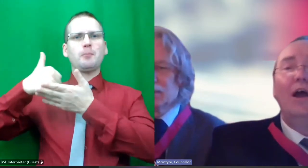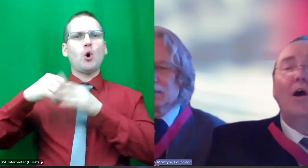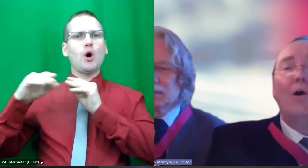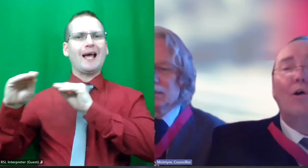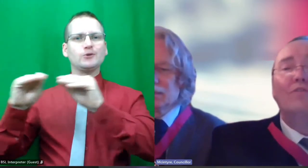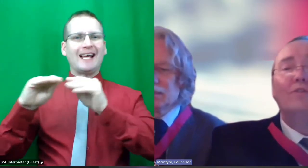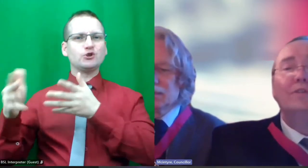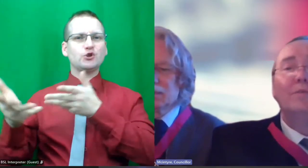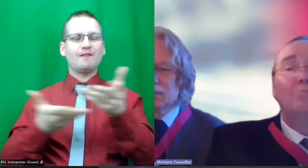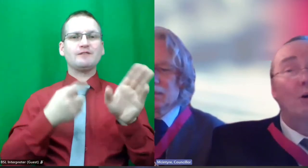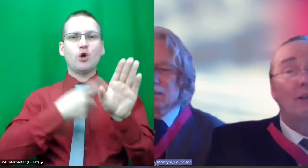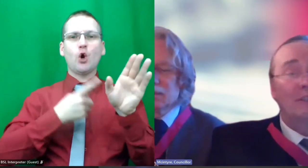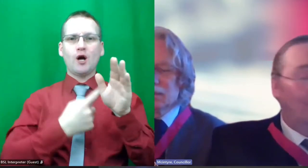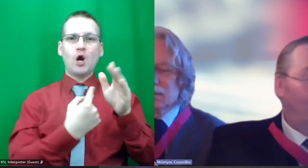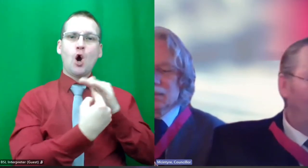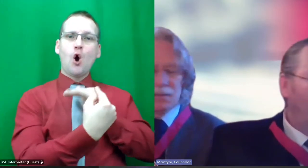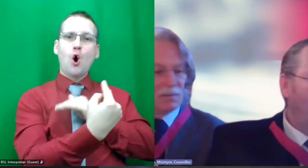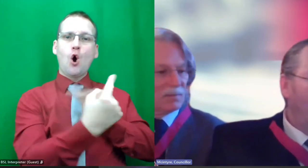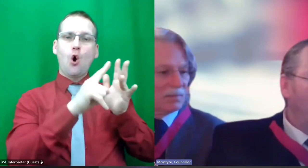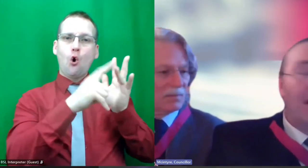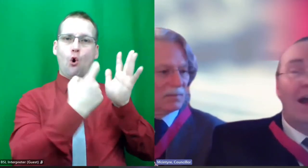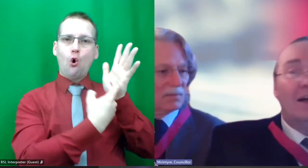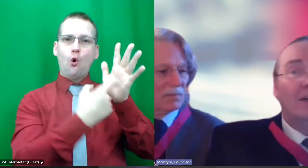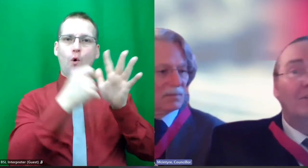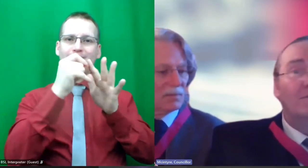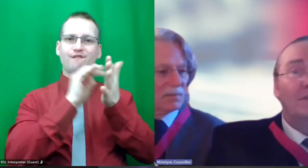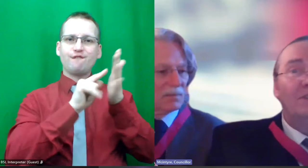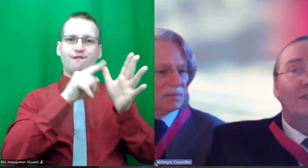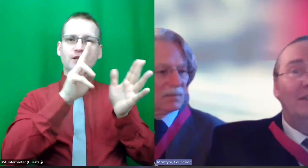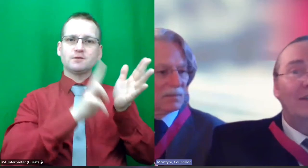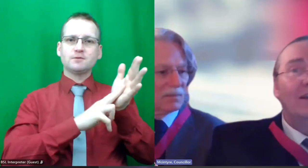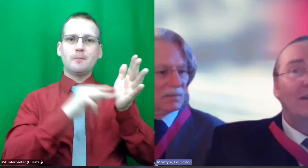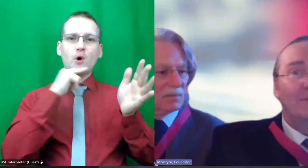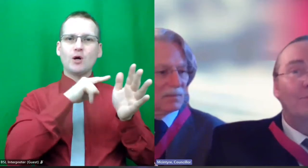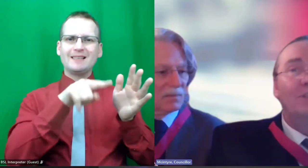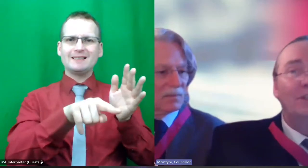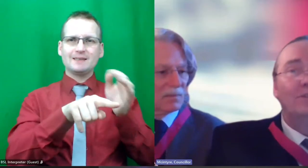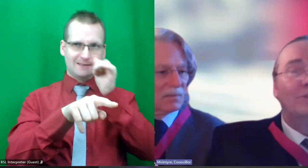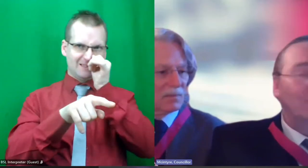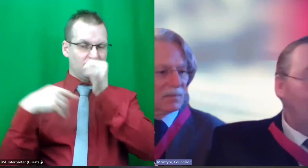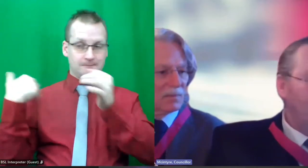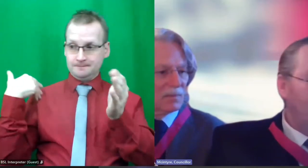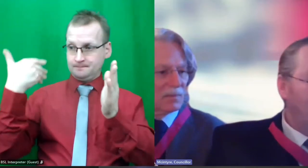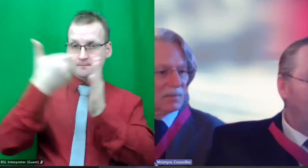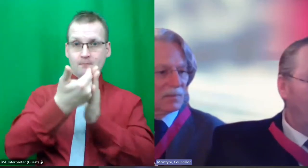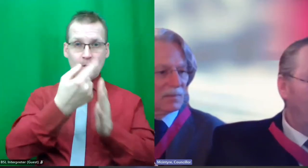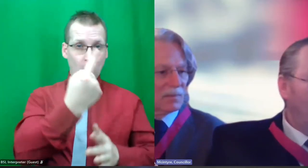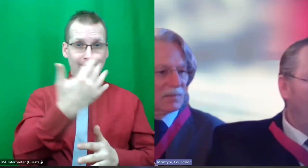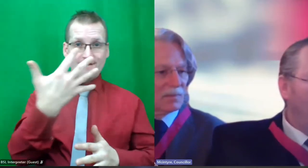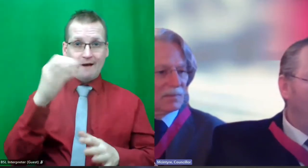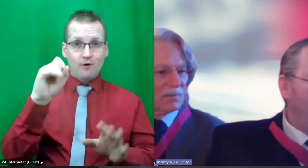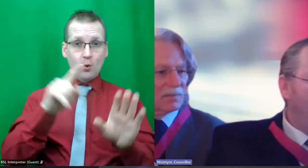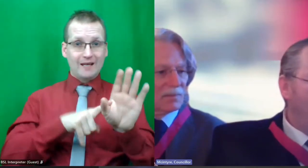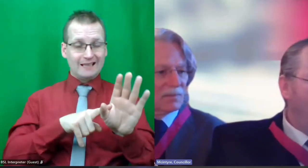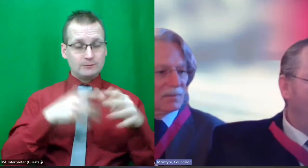young orphaned boys. In 150 years, I think that's a pretty good organisation.